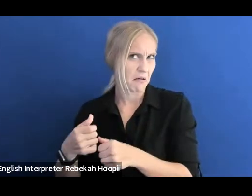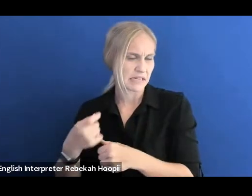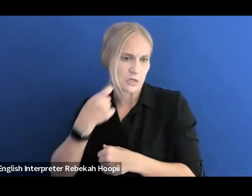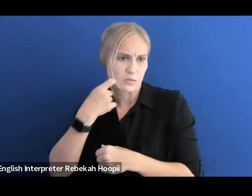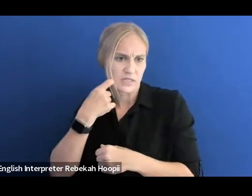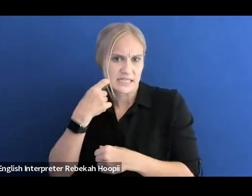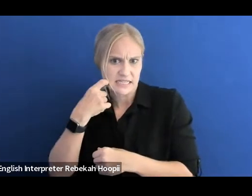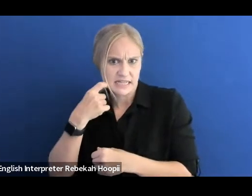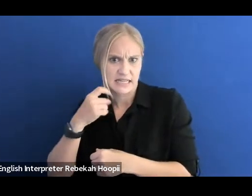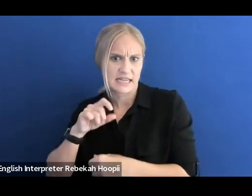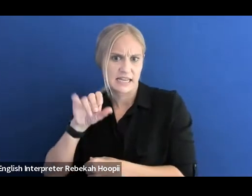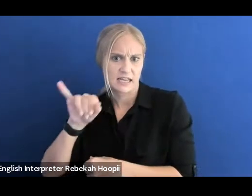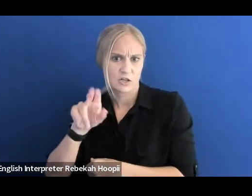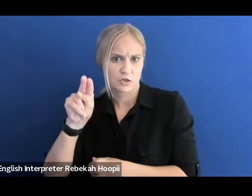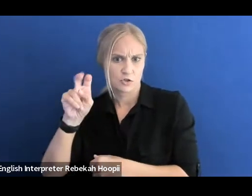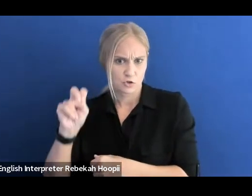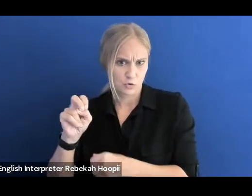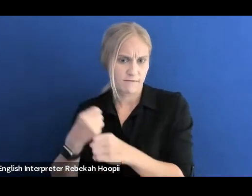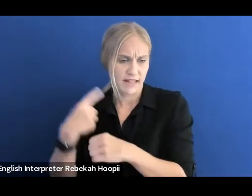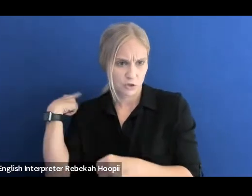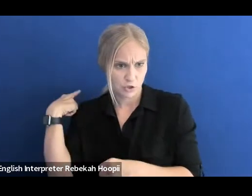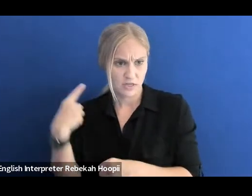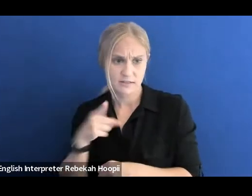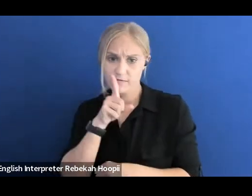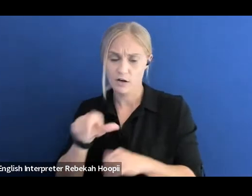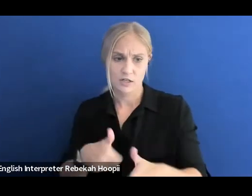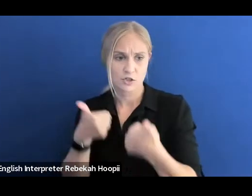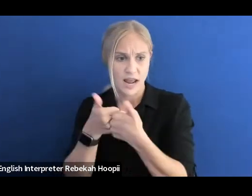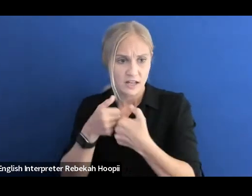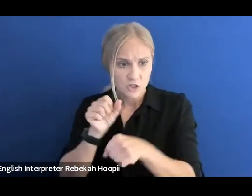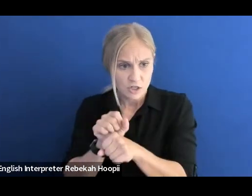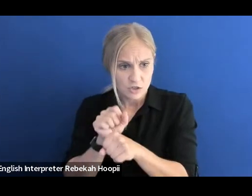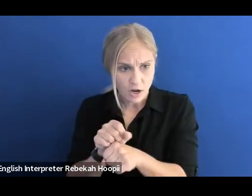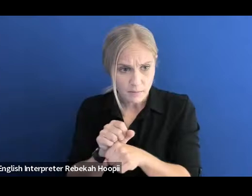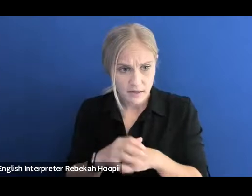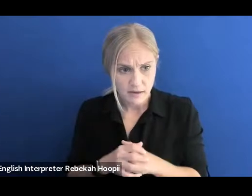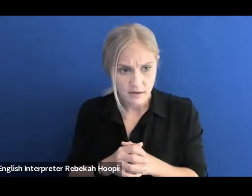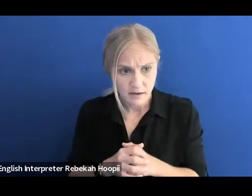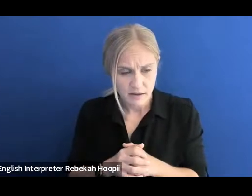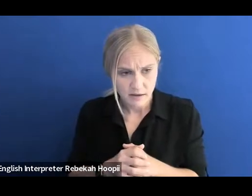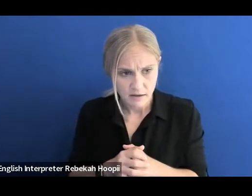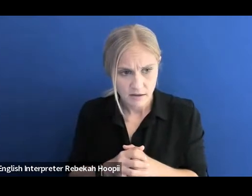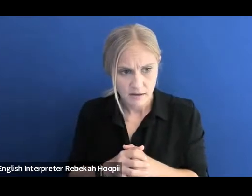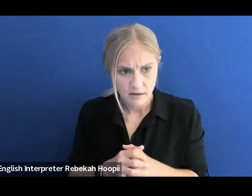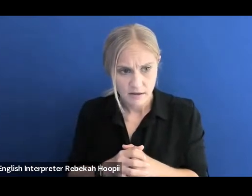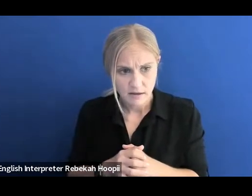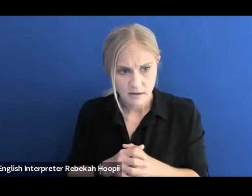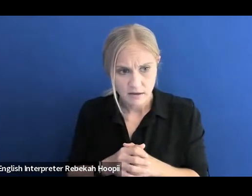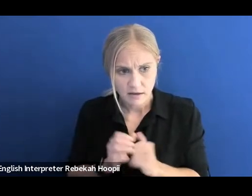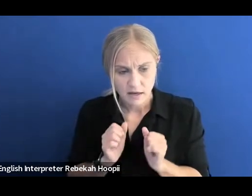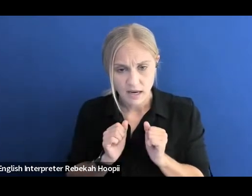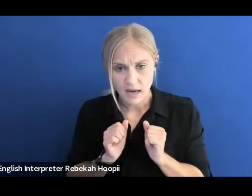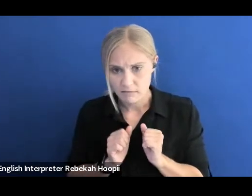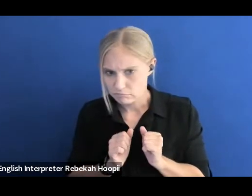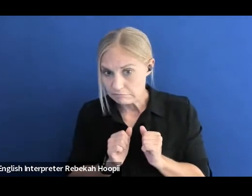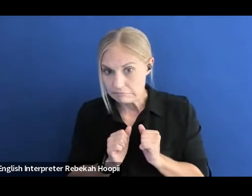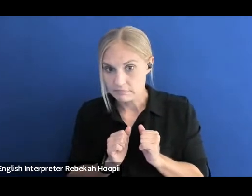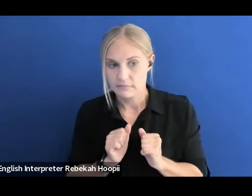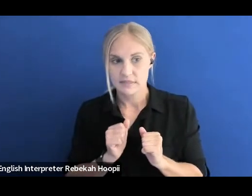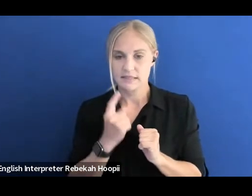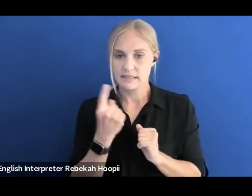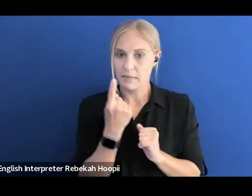challenging job on a lot of different levels. I was working for the Research Corporation of the University of Hawaii for the Cultural Resources Program.